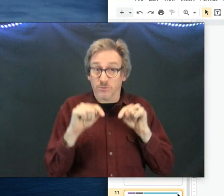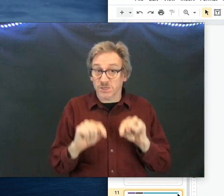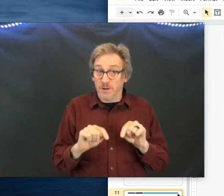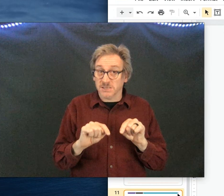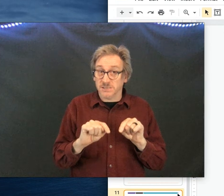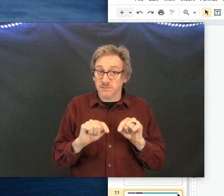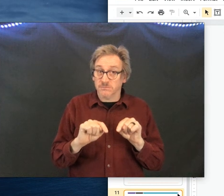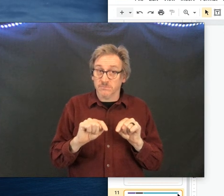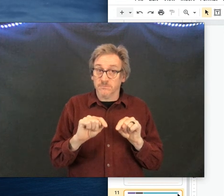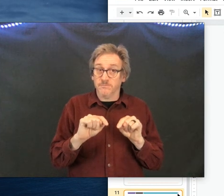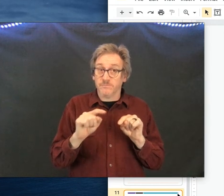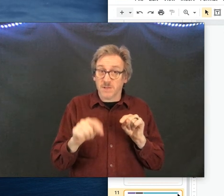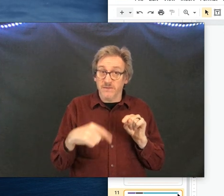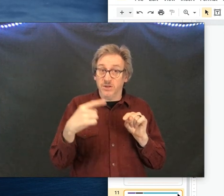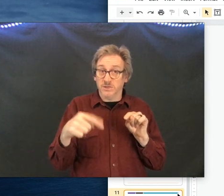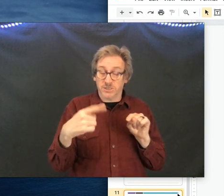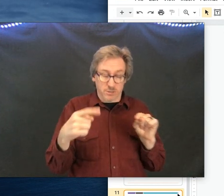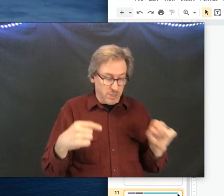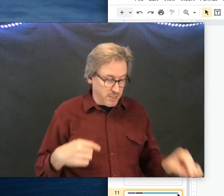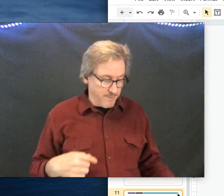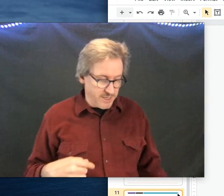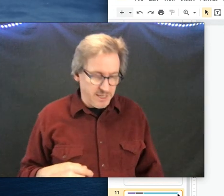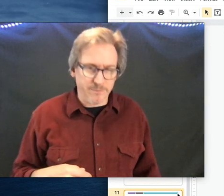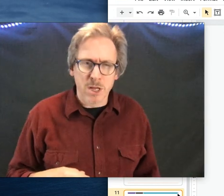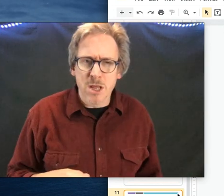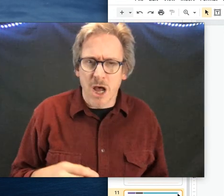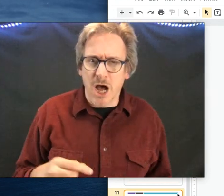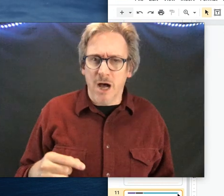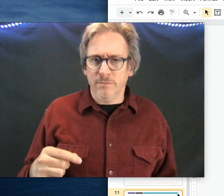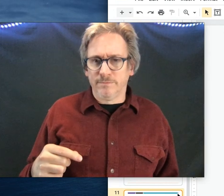and get the responses. And then you can start talking about